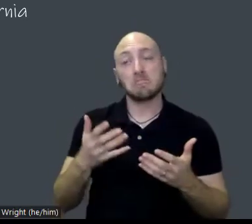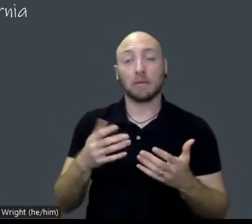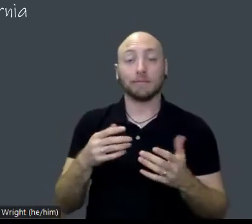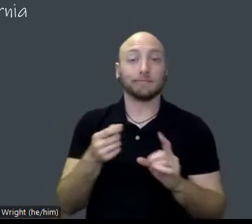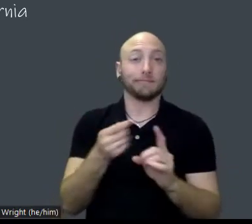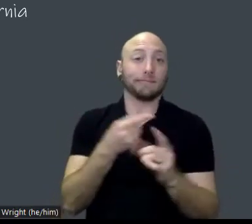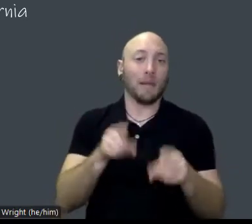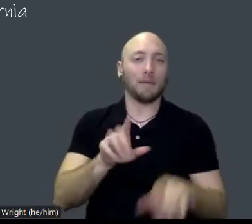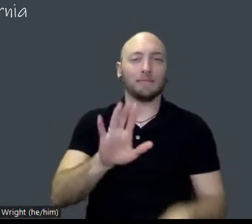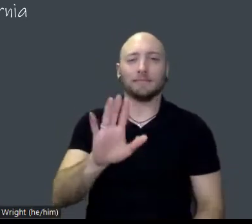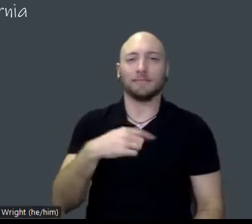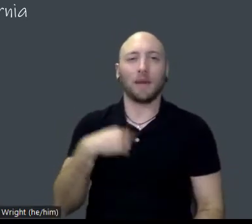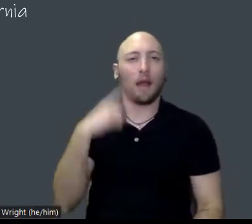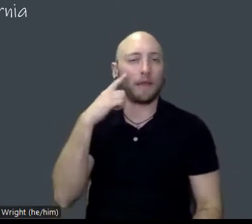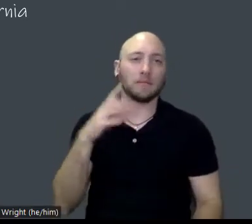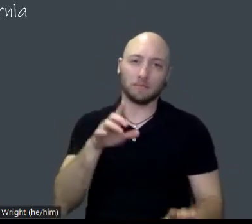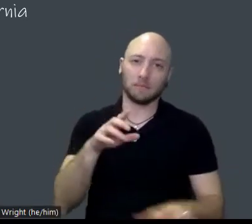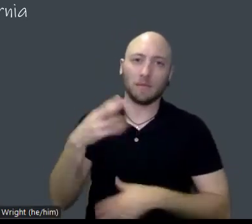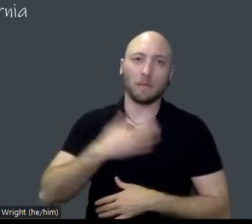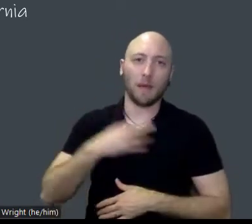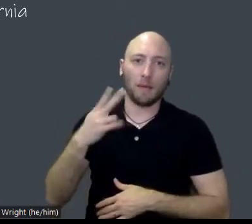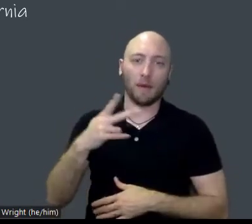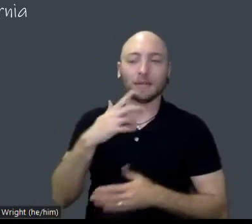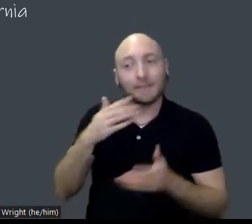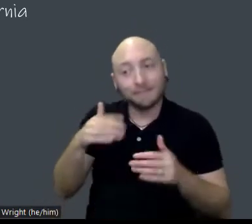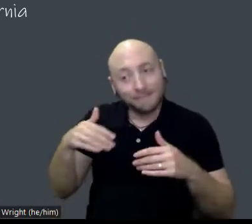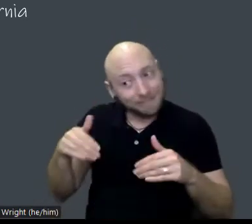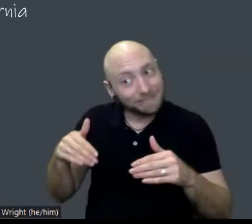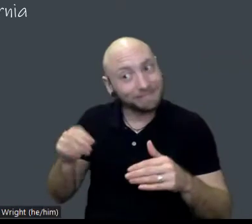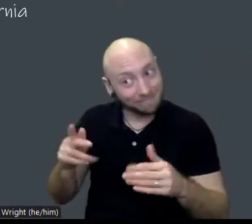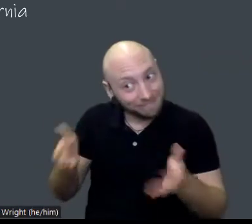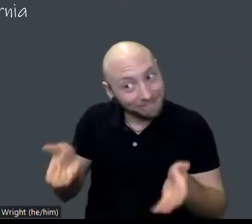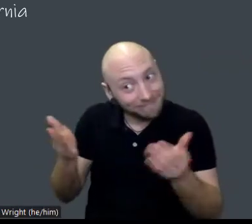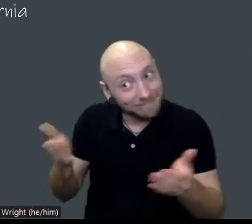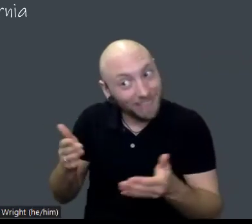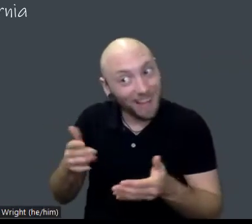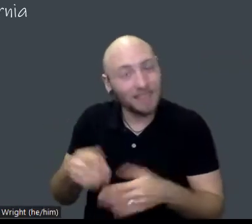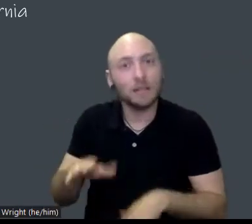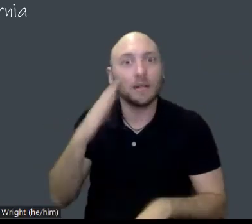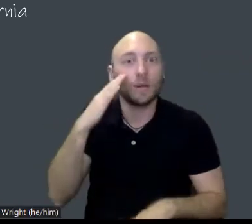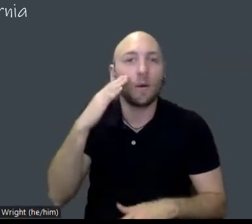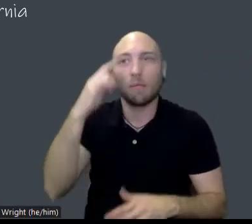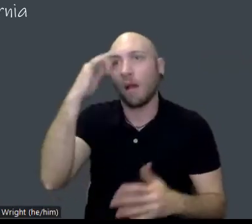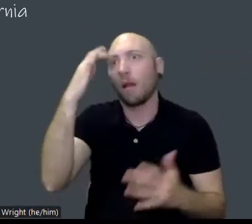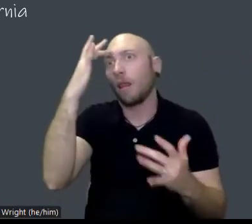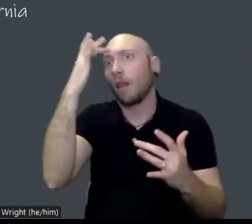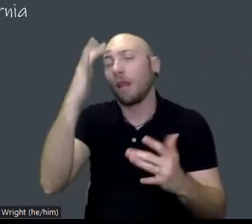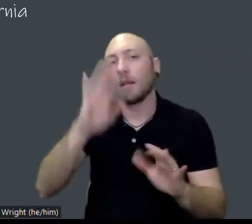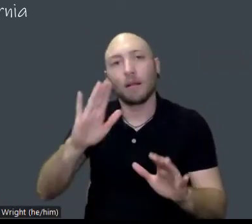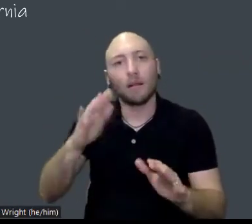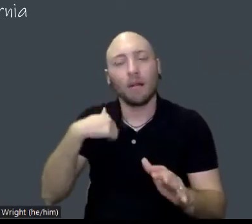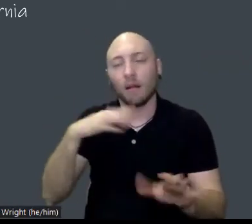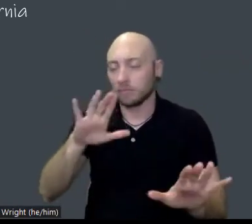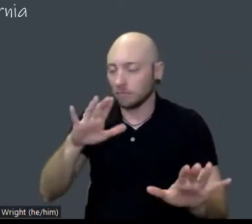just view it as like my higher power, like being like, okay, like let's get yourself out of your head and like into service, which is like